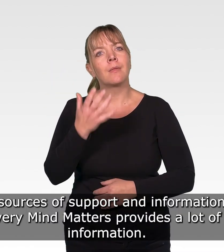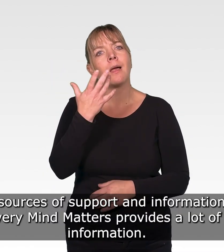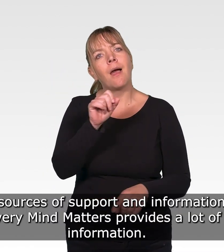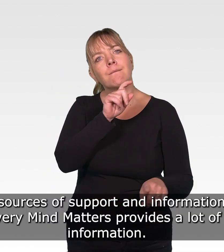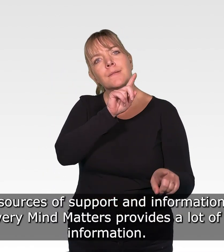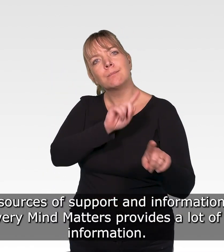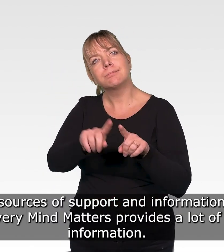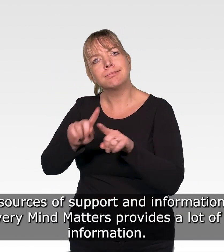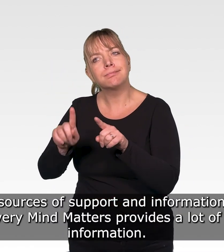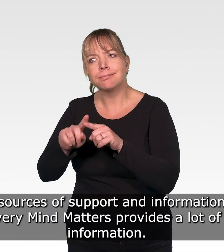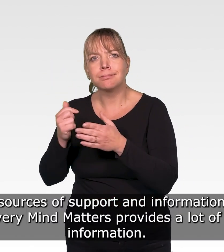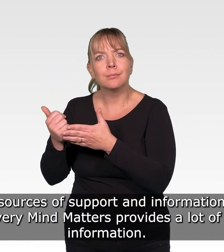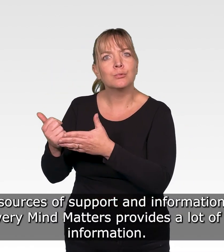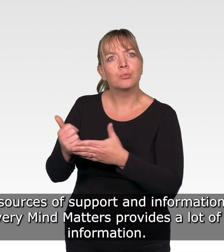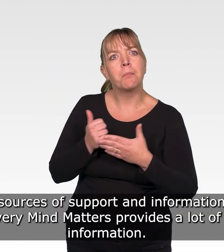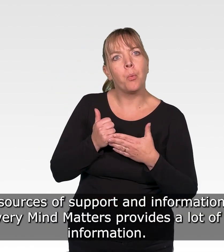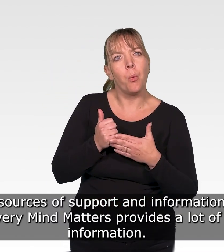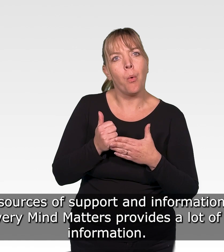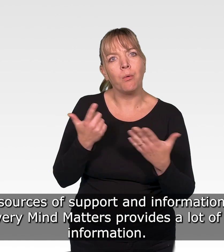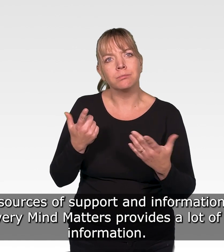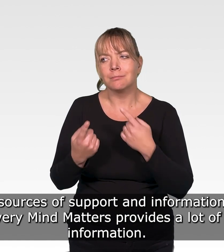There are sources of support and information that can help.